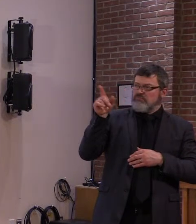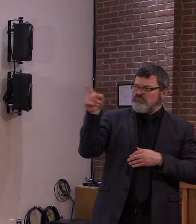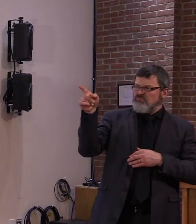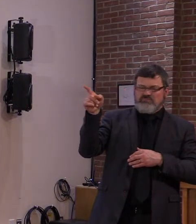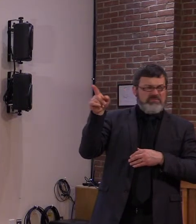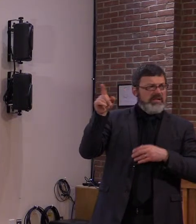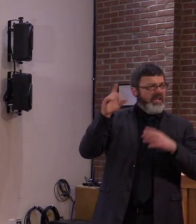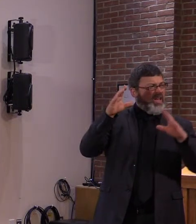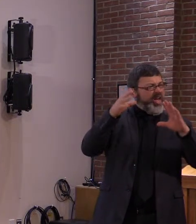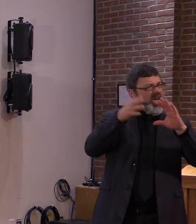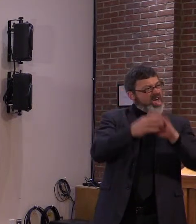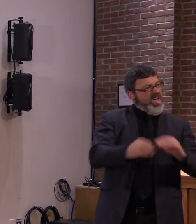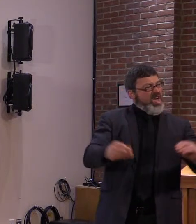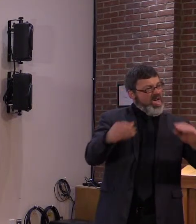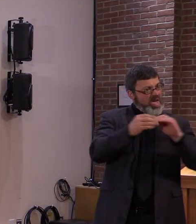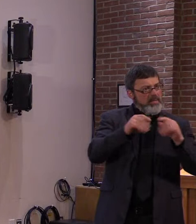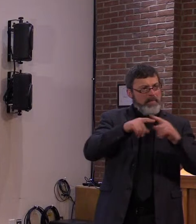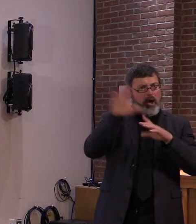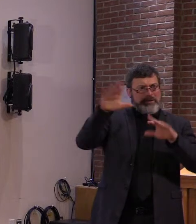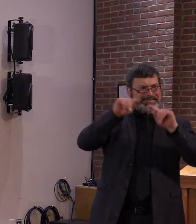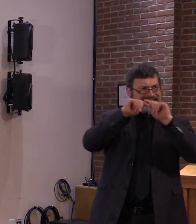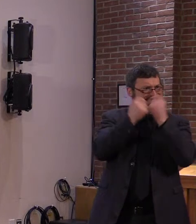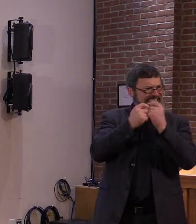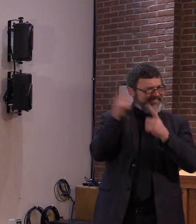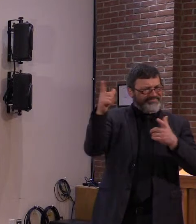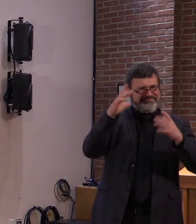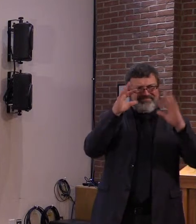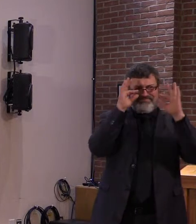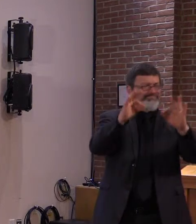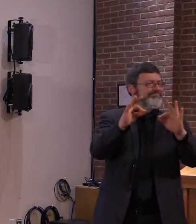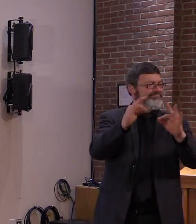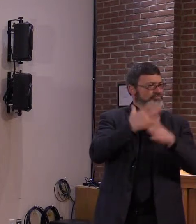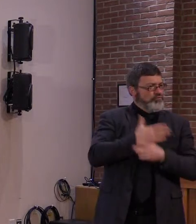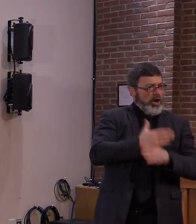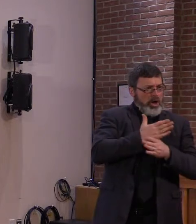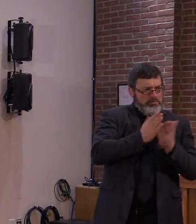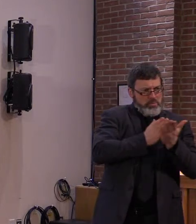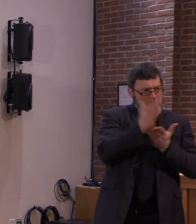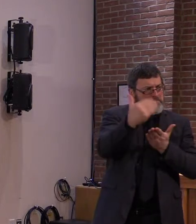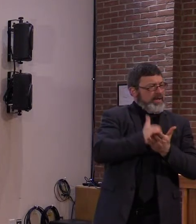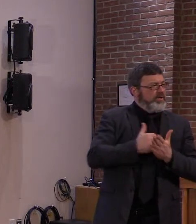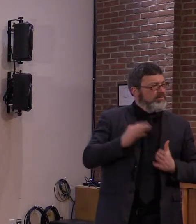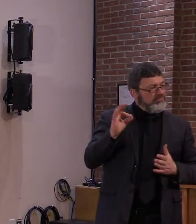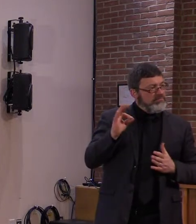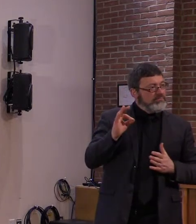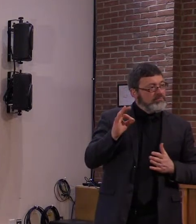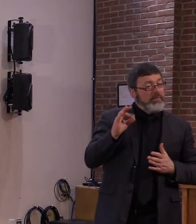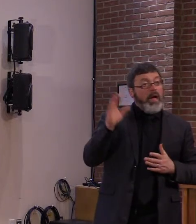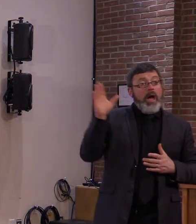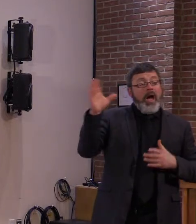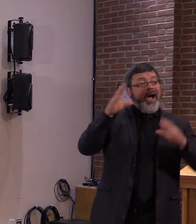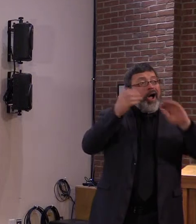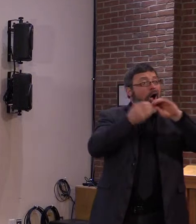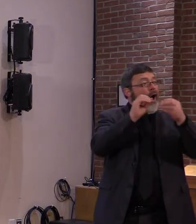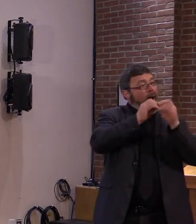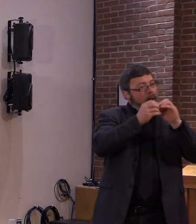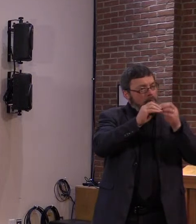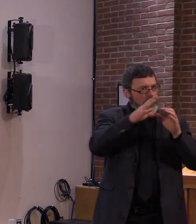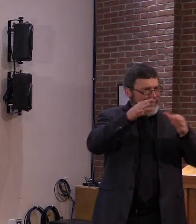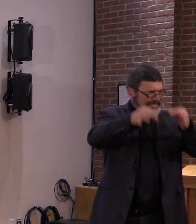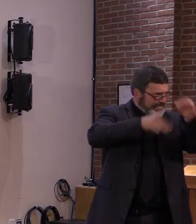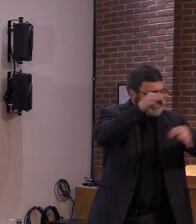many minutes cumulative you were in contact with someone instead of just the straightforward 15-minute rule, 6